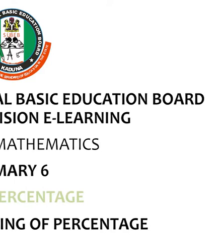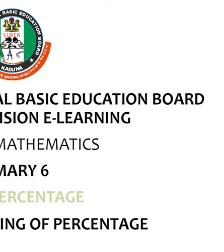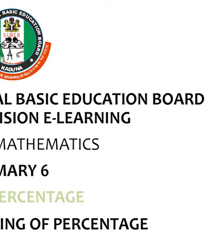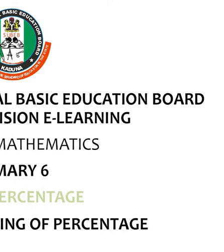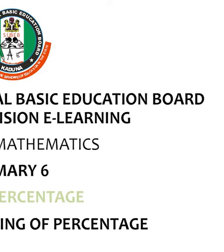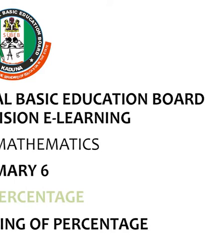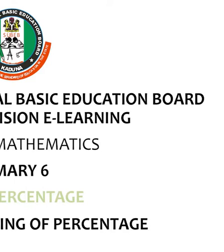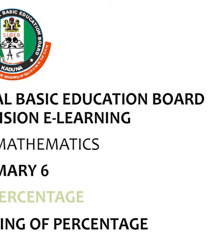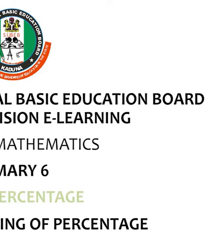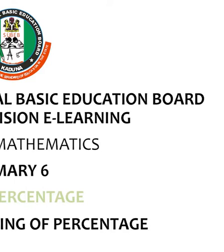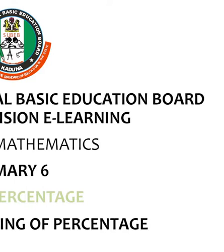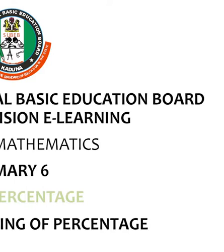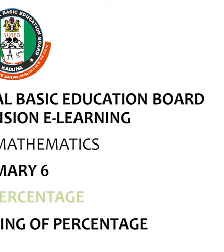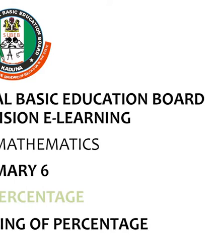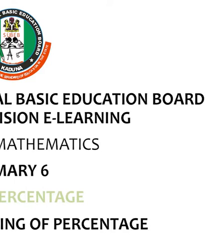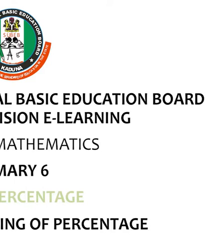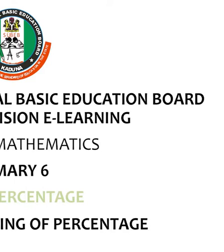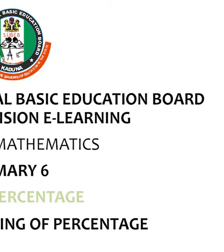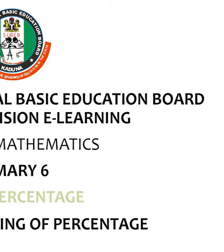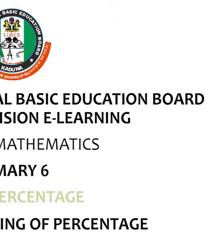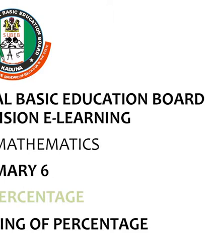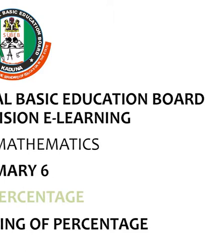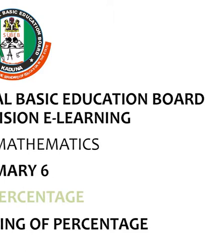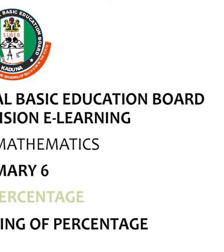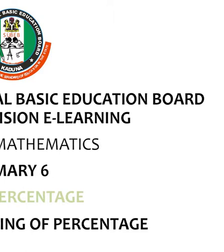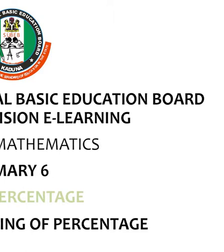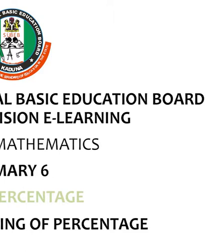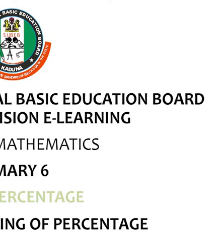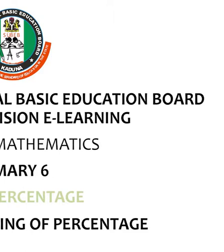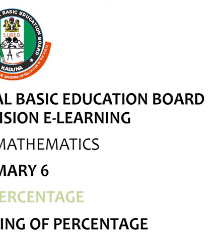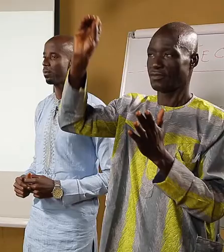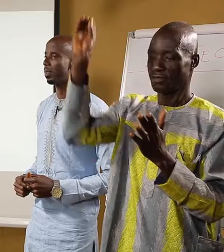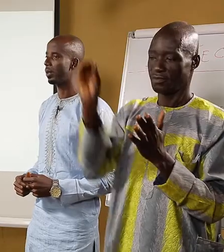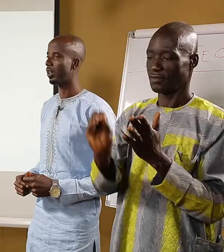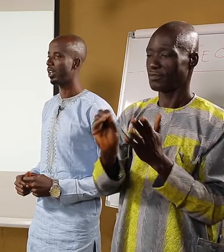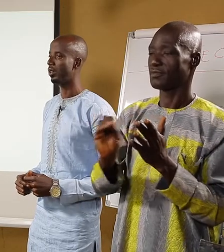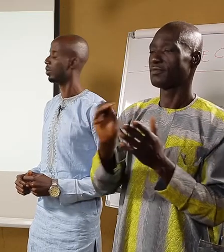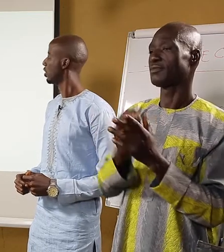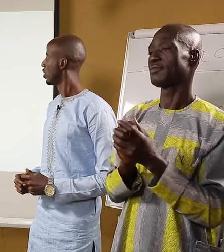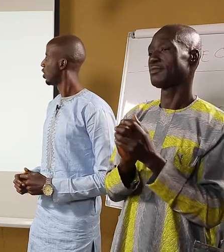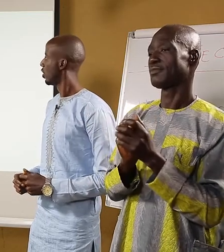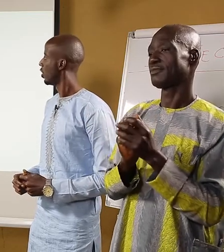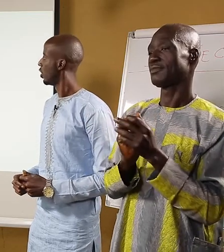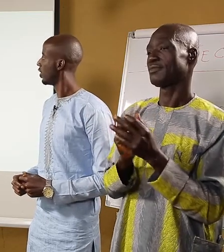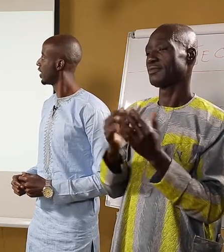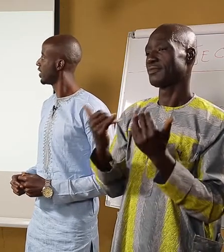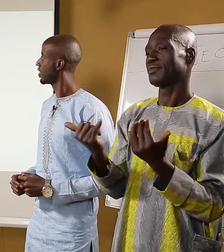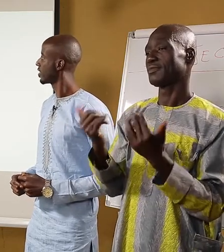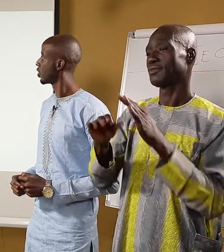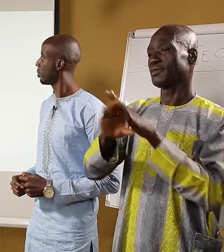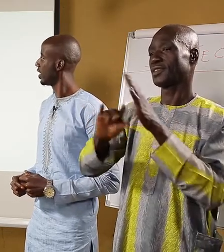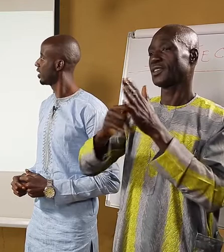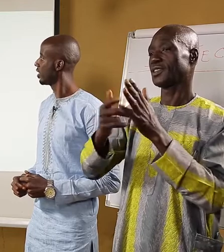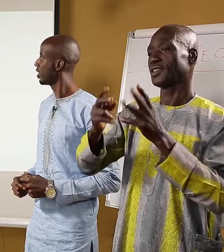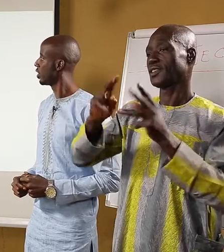and the subtopic is meaning of percentage. Now, under